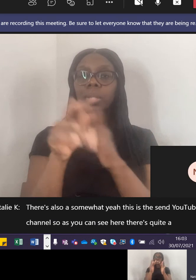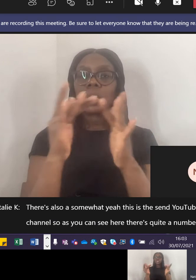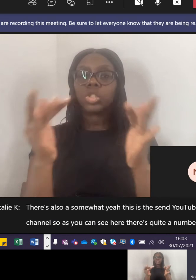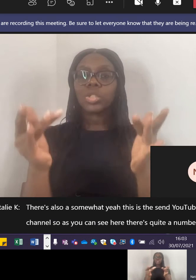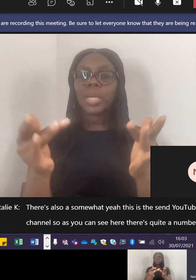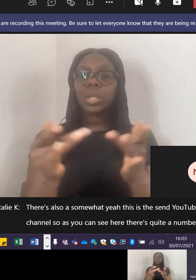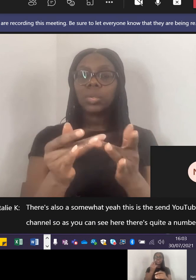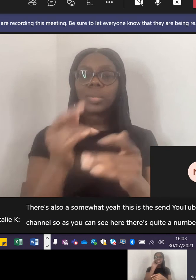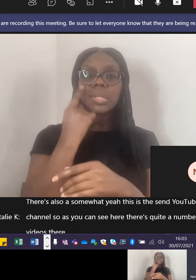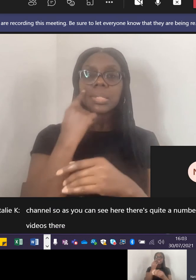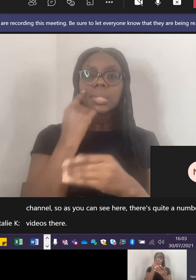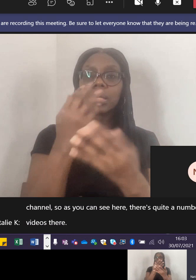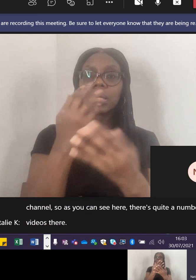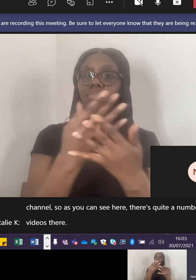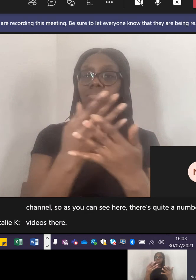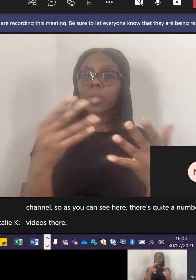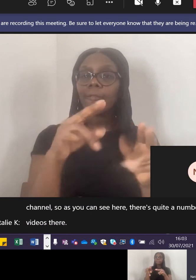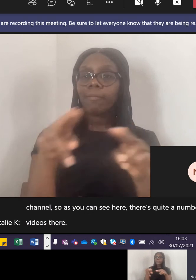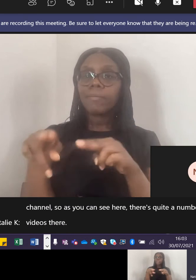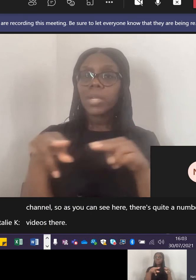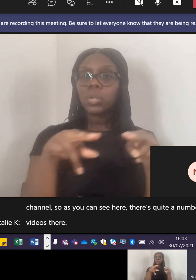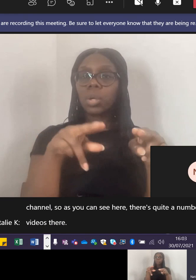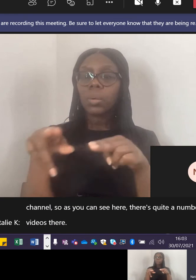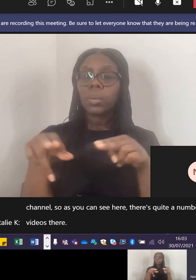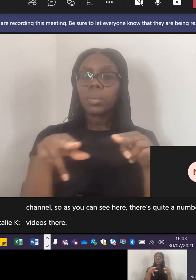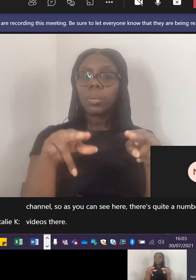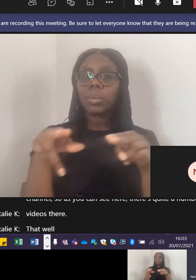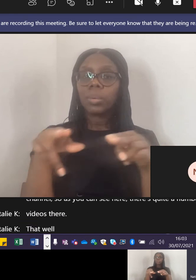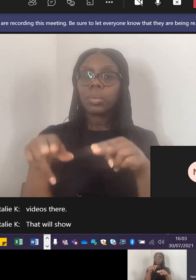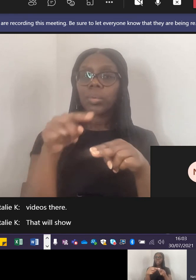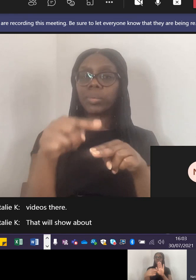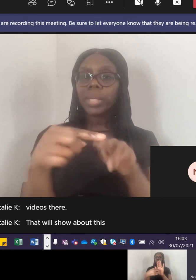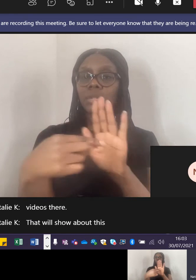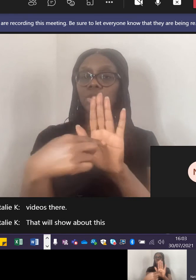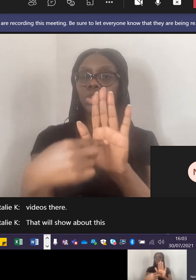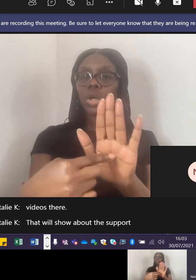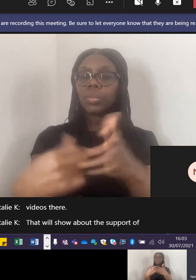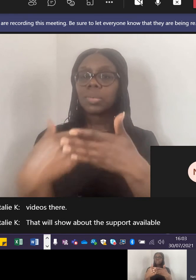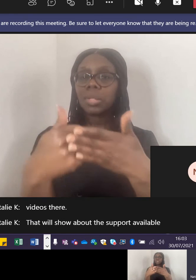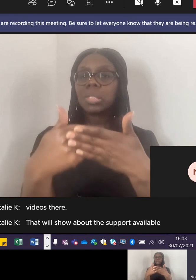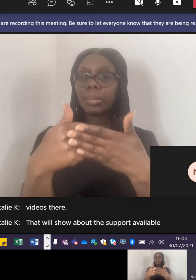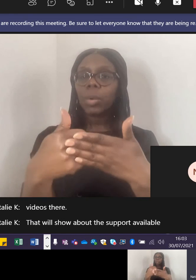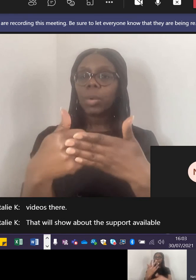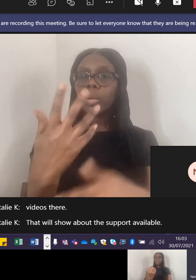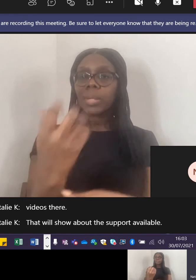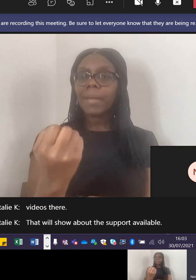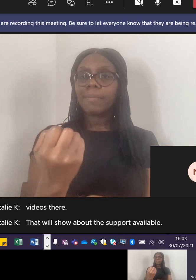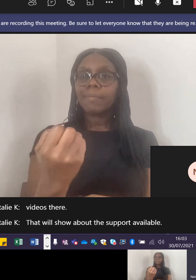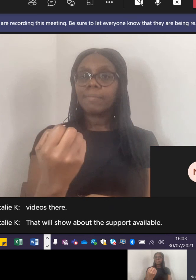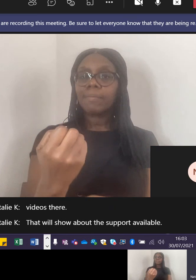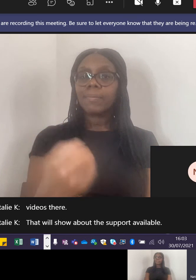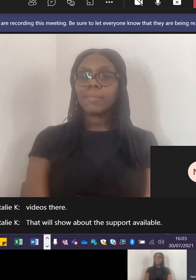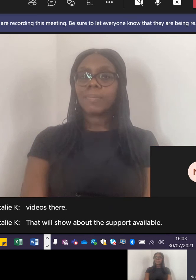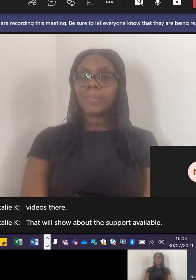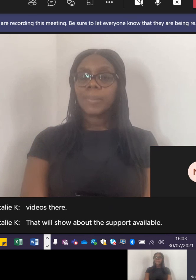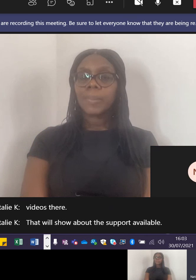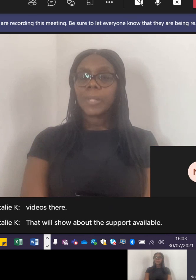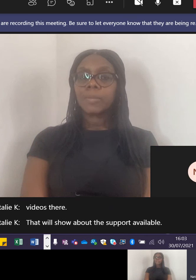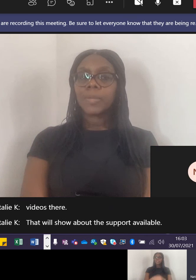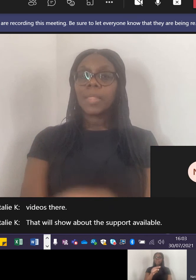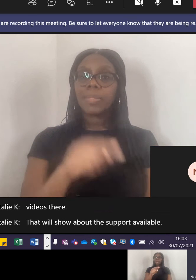videos there that will show about the support available for Newham